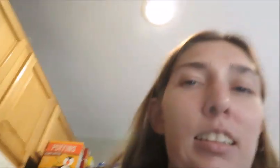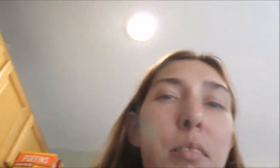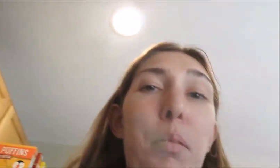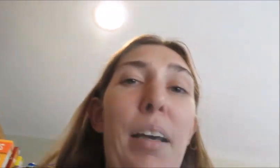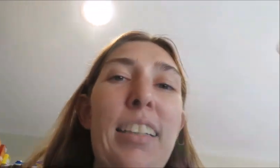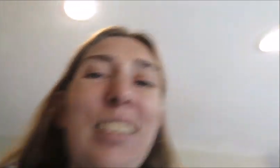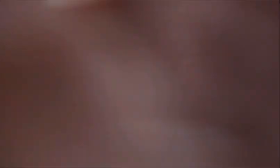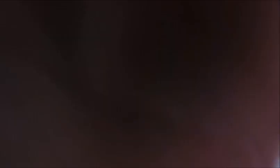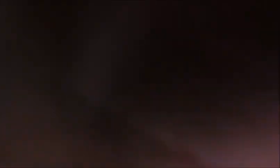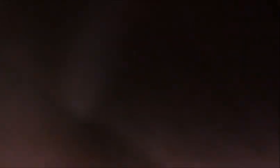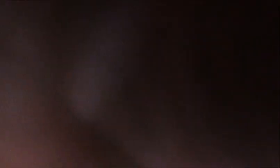Be back.